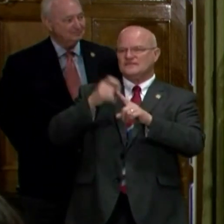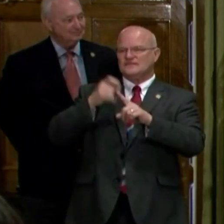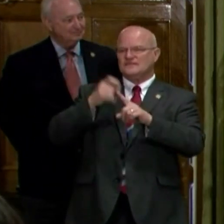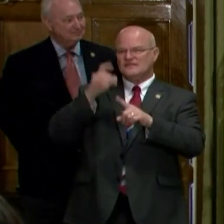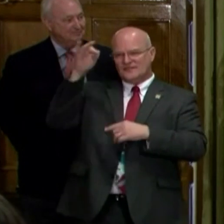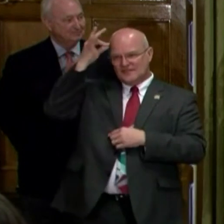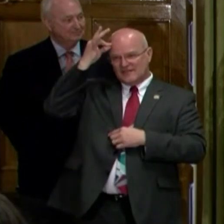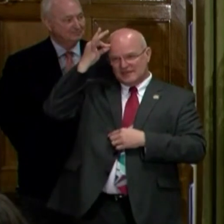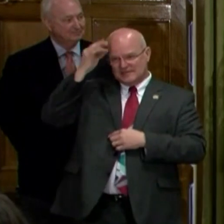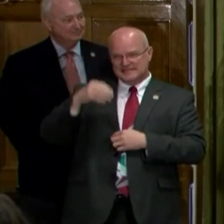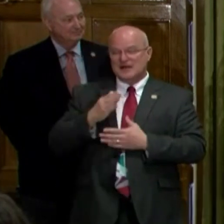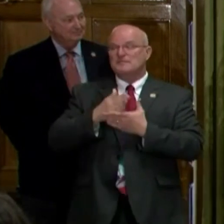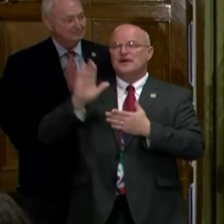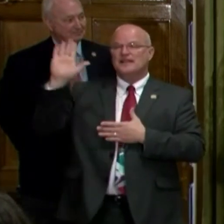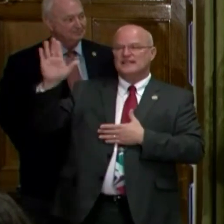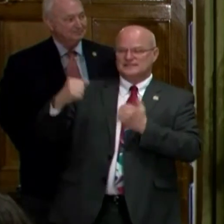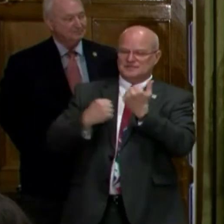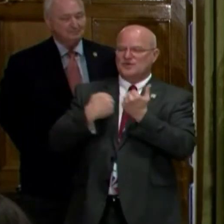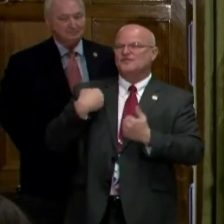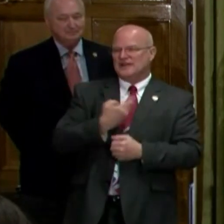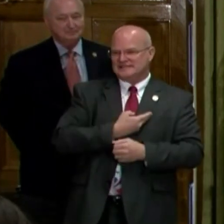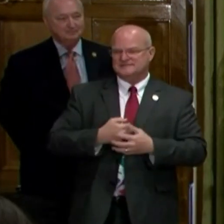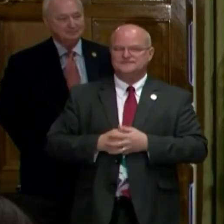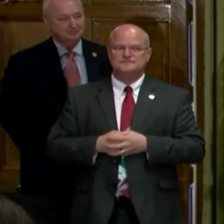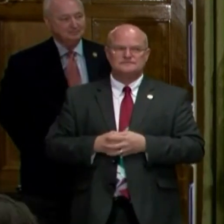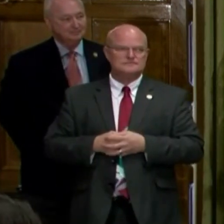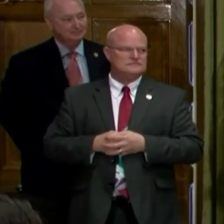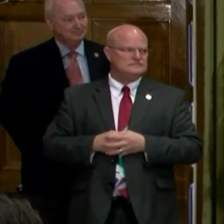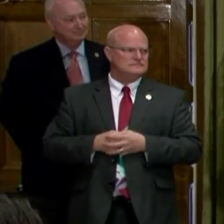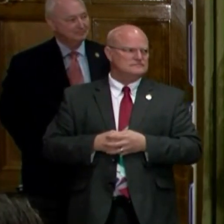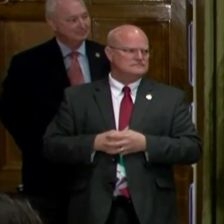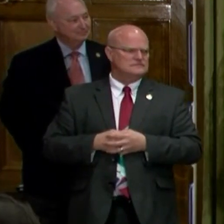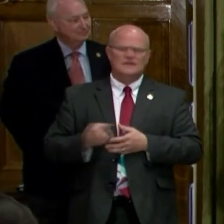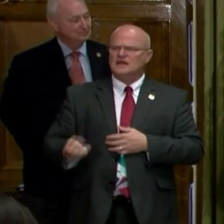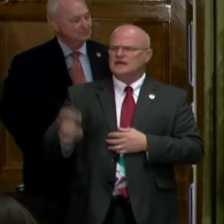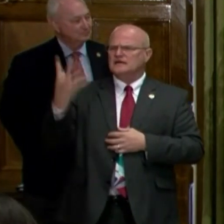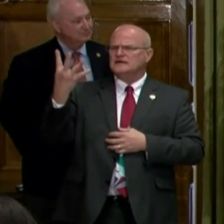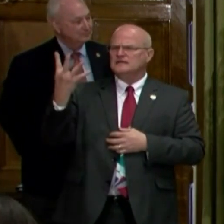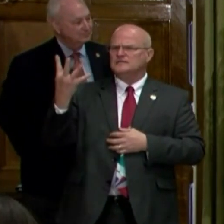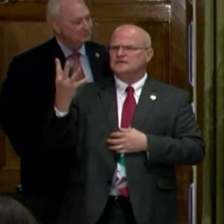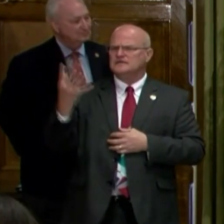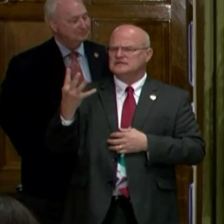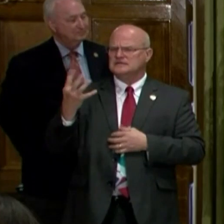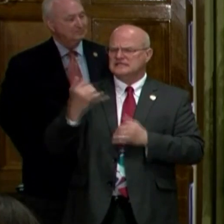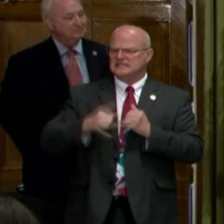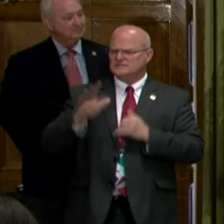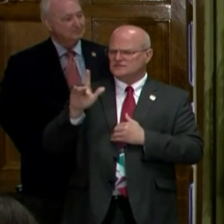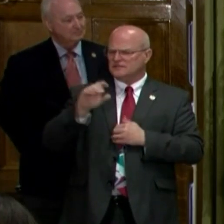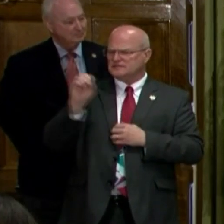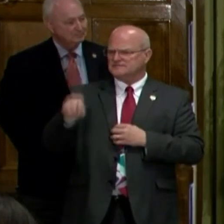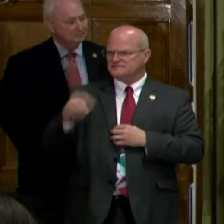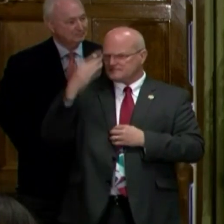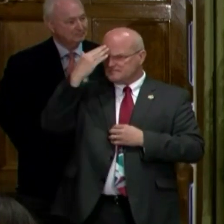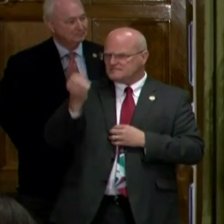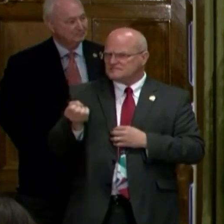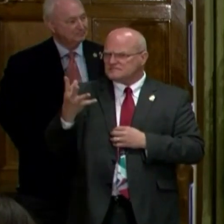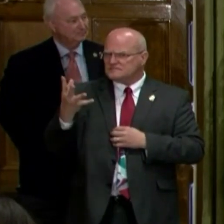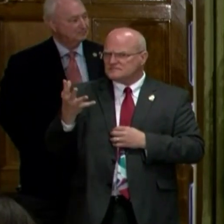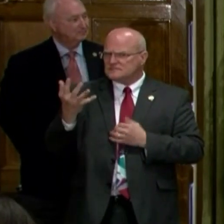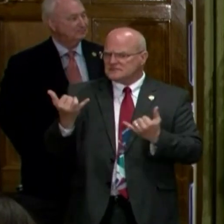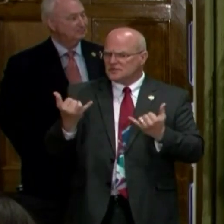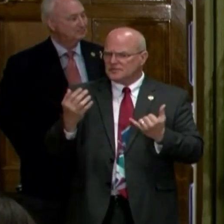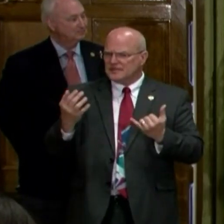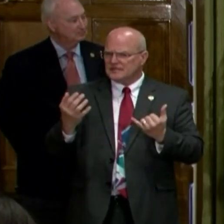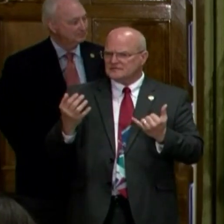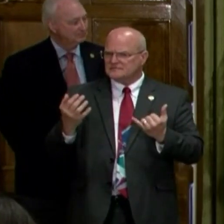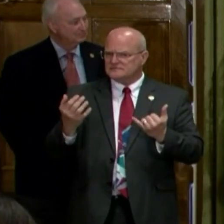government. That's part of their support for us. What's the quantity of that? Like if the last one was 25%, do you know how much this one's going to be from